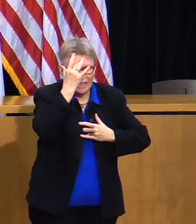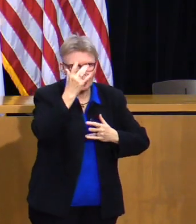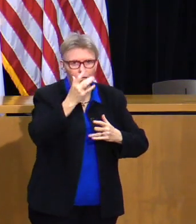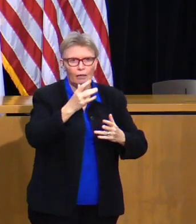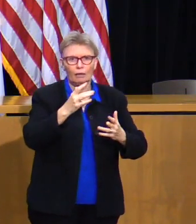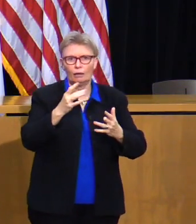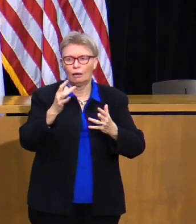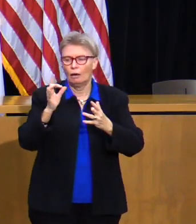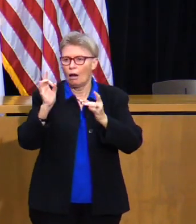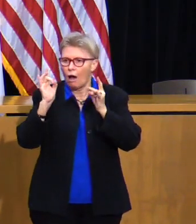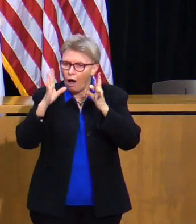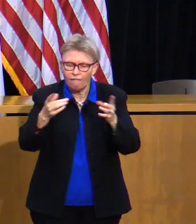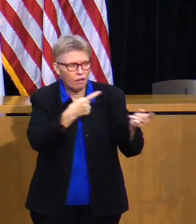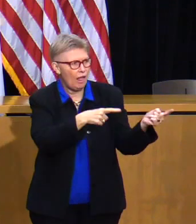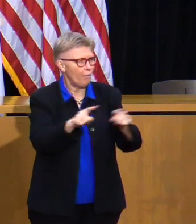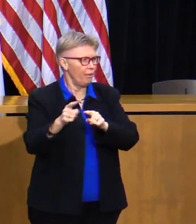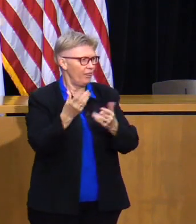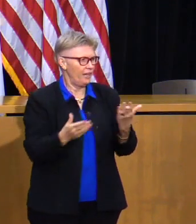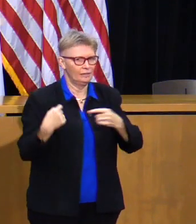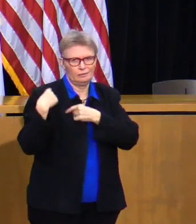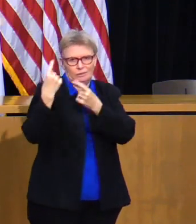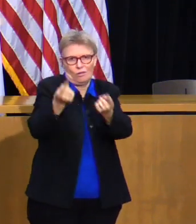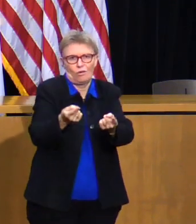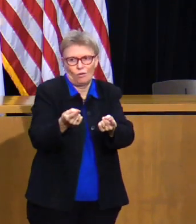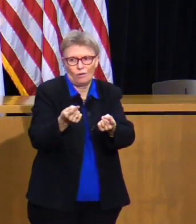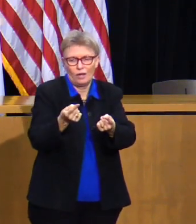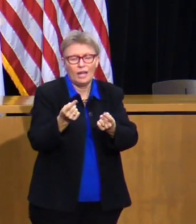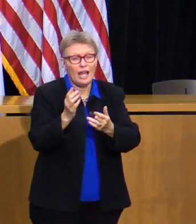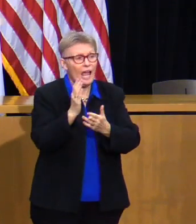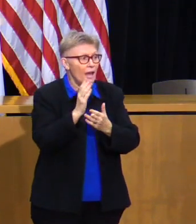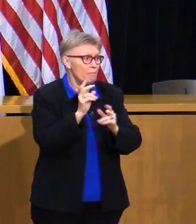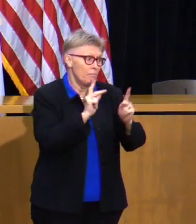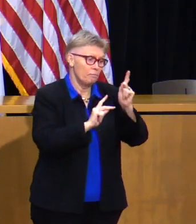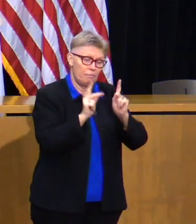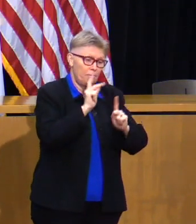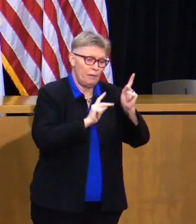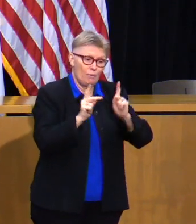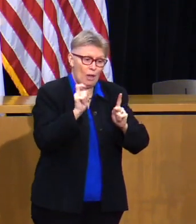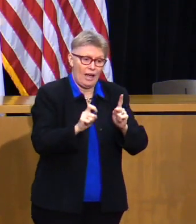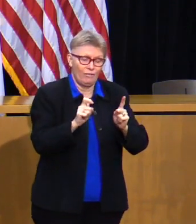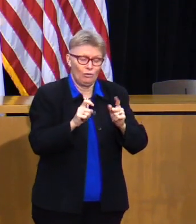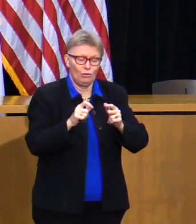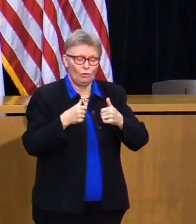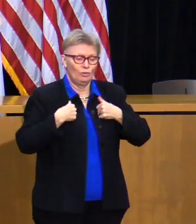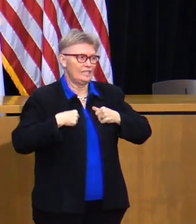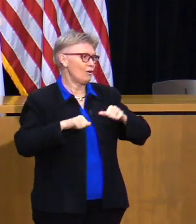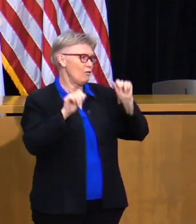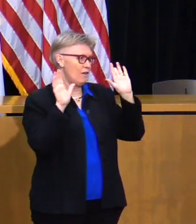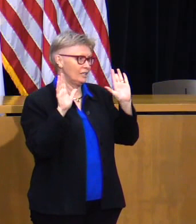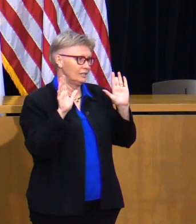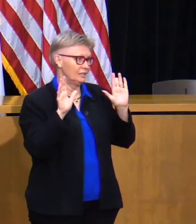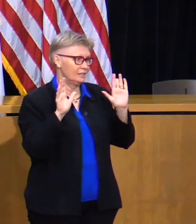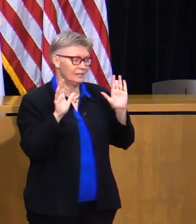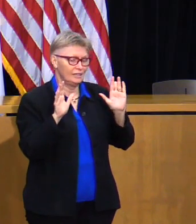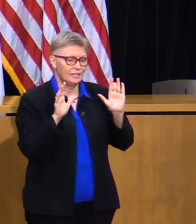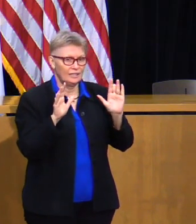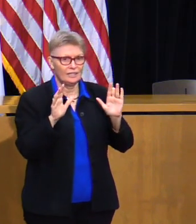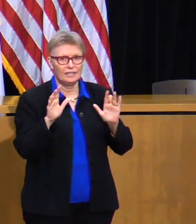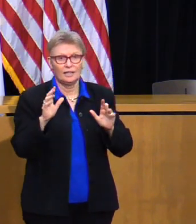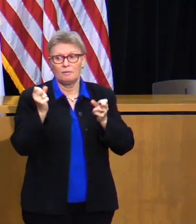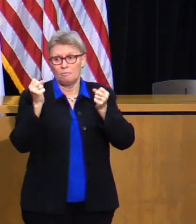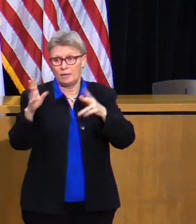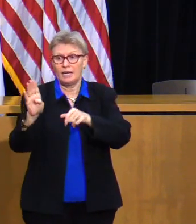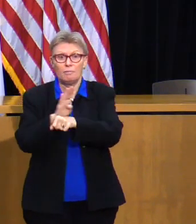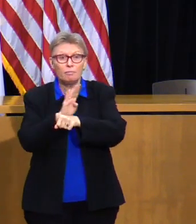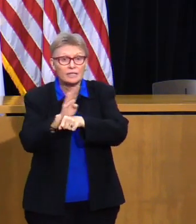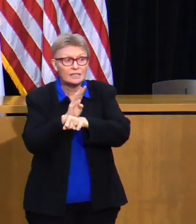by this whole thing, and people have made enormous sacrifices. And our employer community, with a lot of help